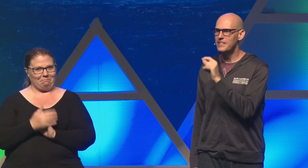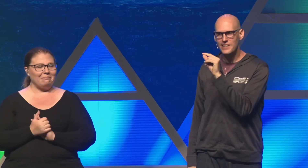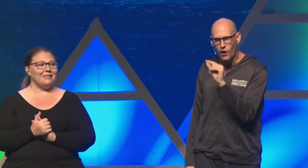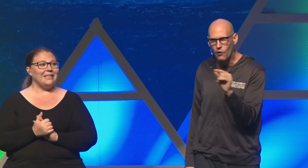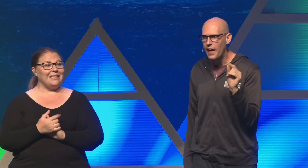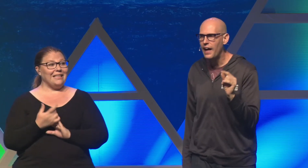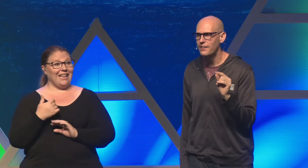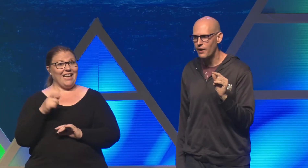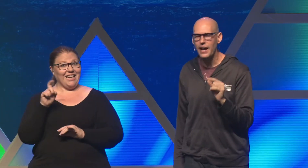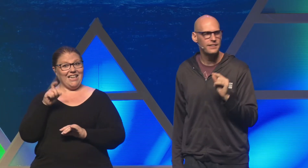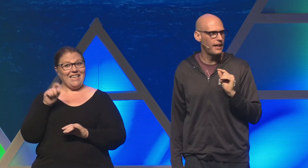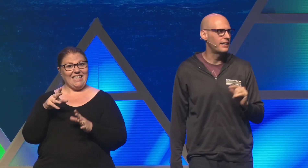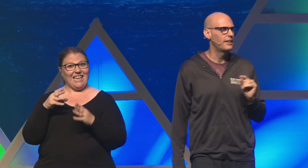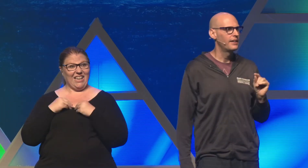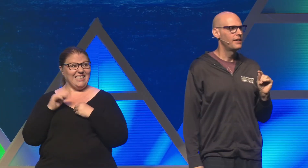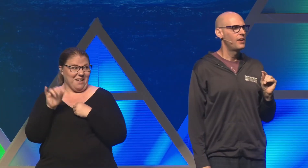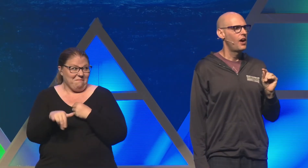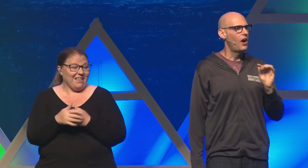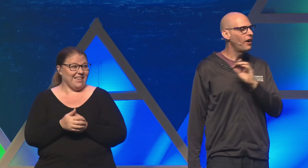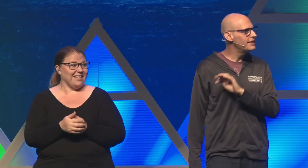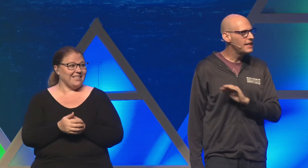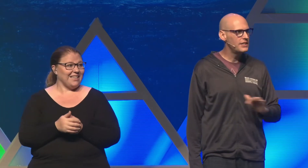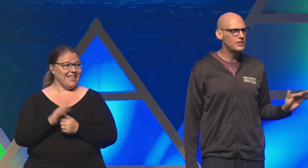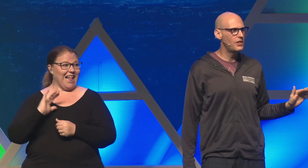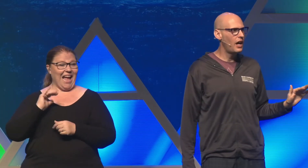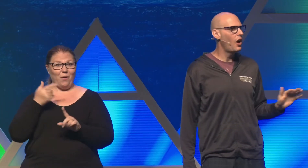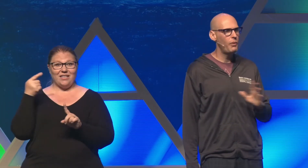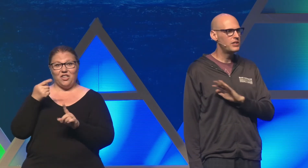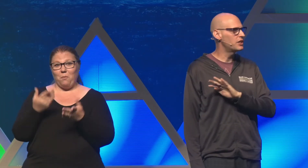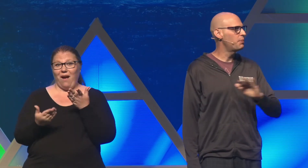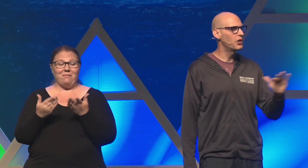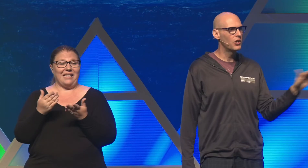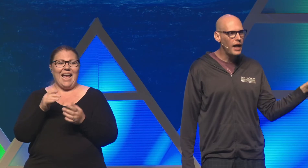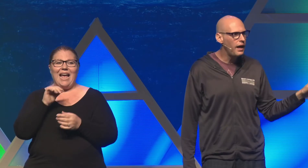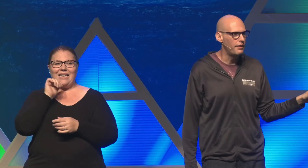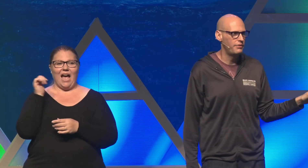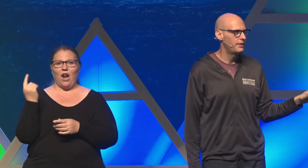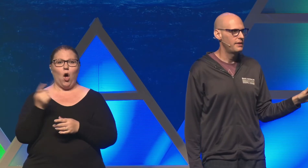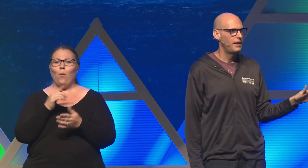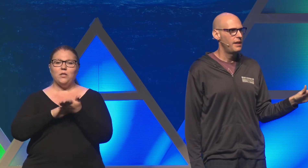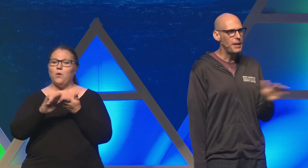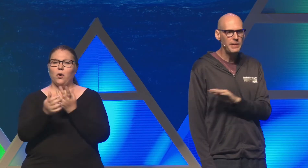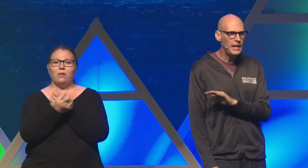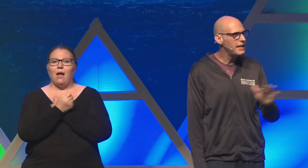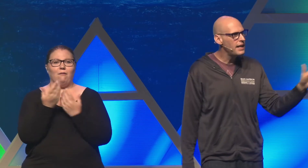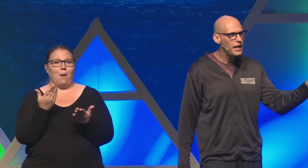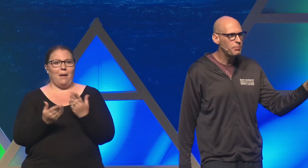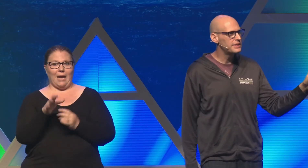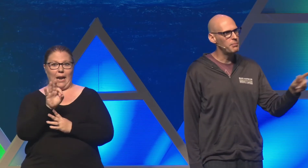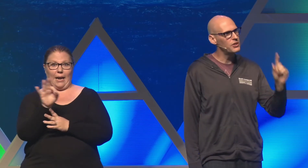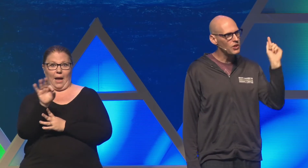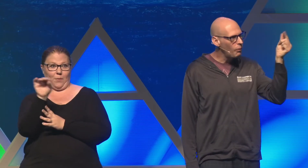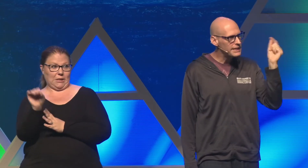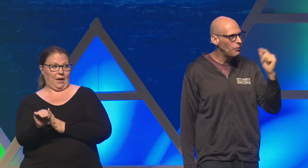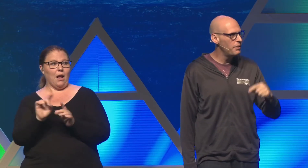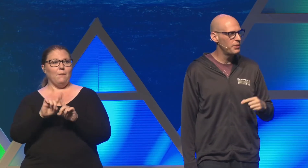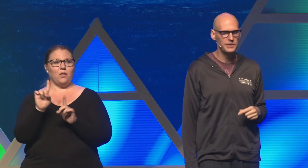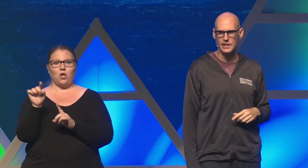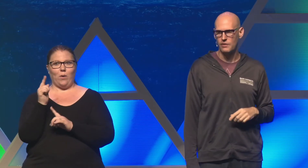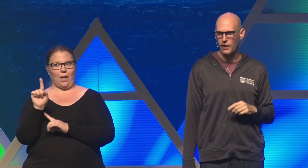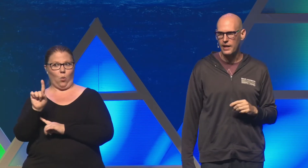Can we just own that, right? Like, our intentions are not always just pure love. Maybe 99%, but there's always